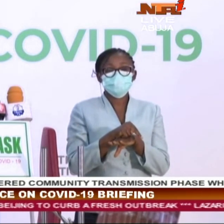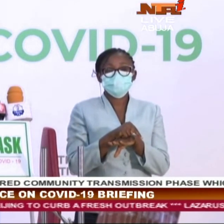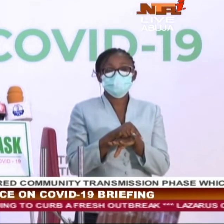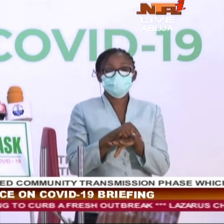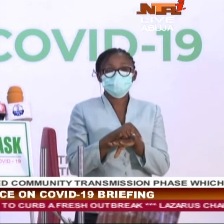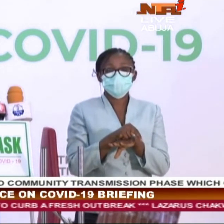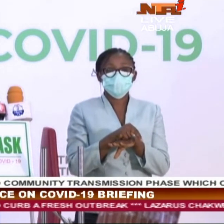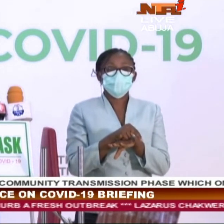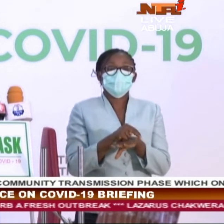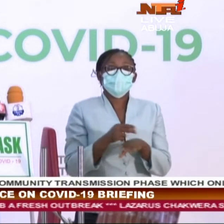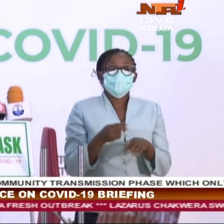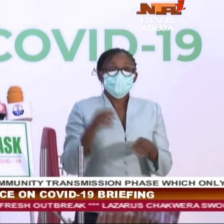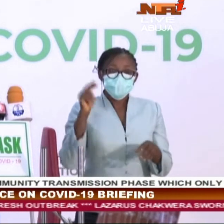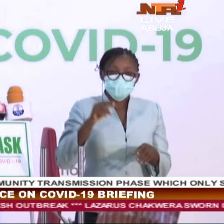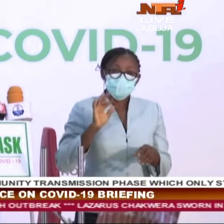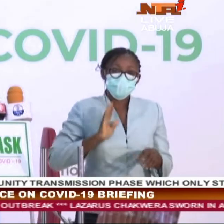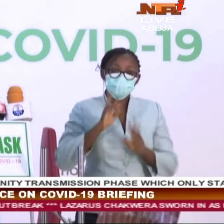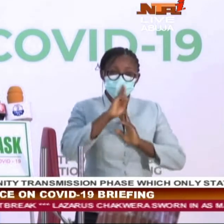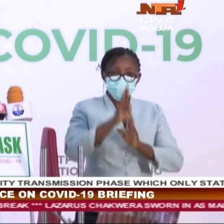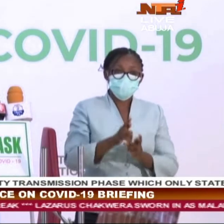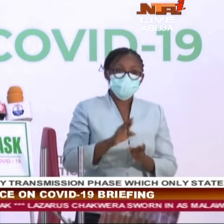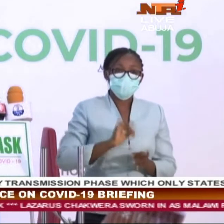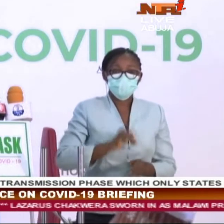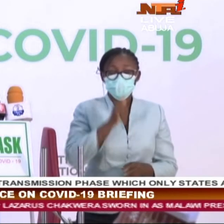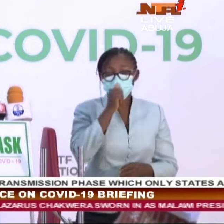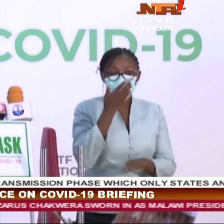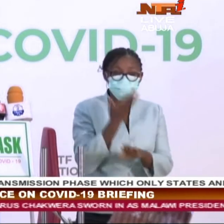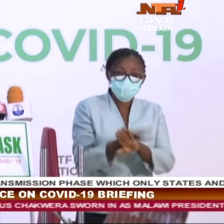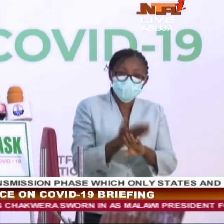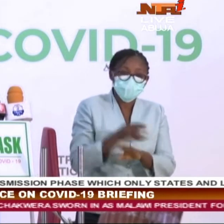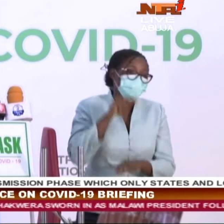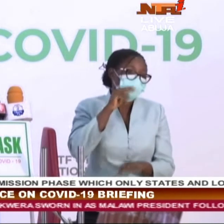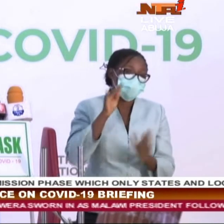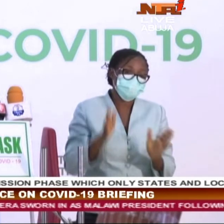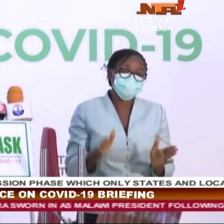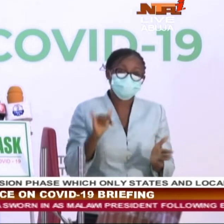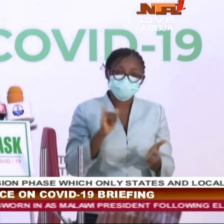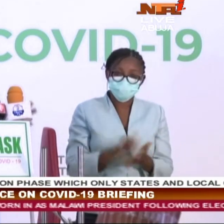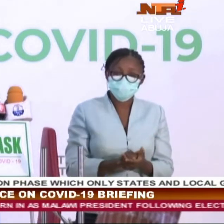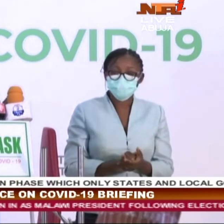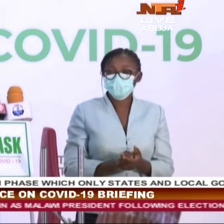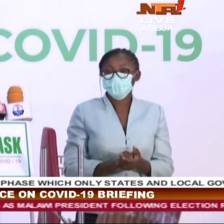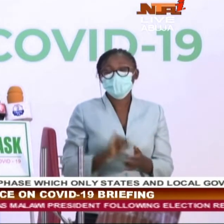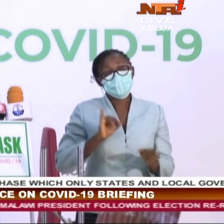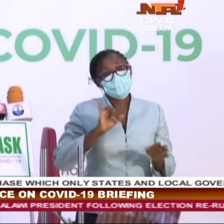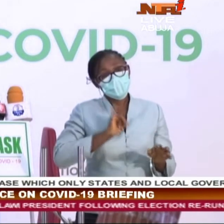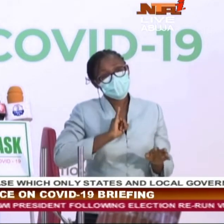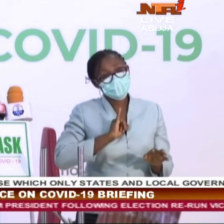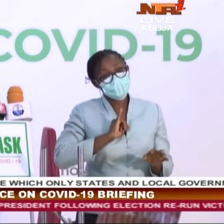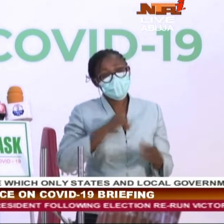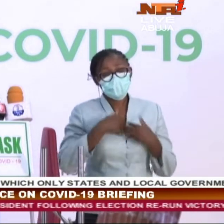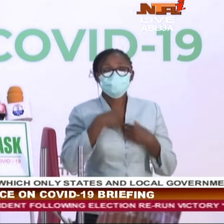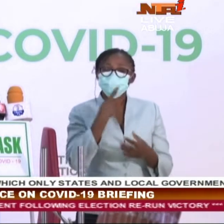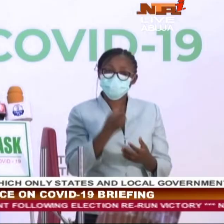drive our response. My appeal to Nigerians is that, like I said, the only